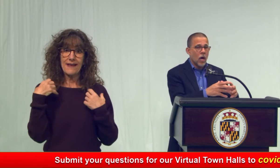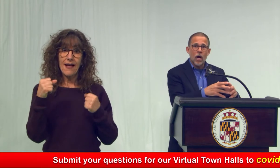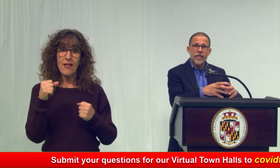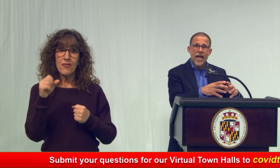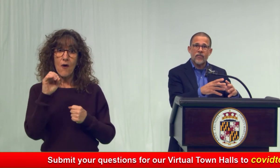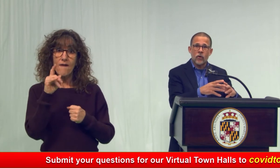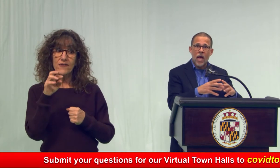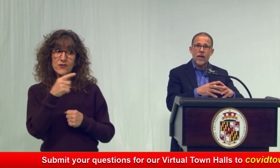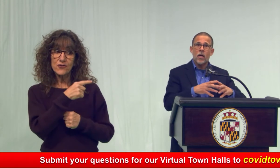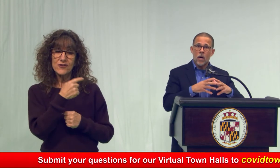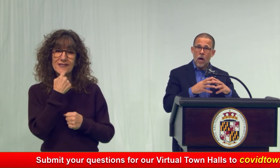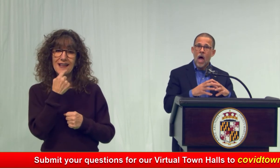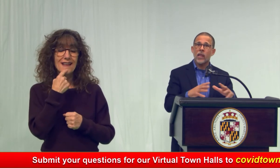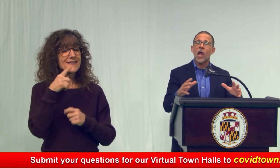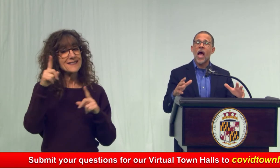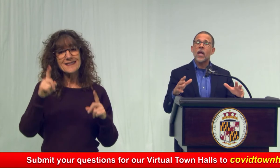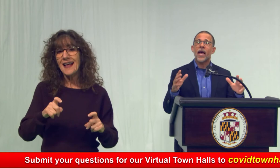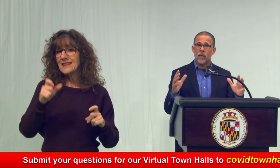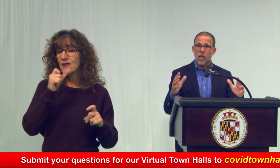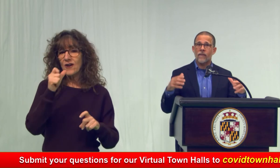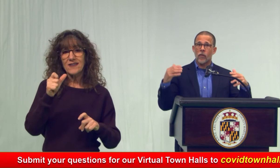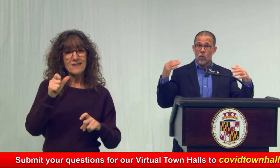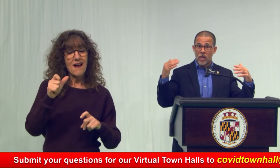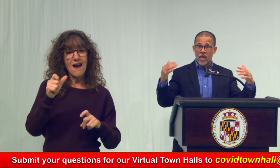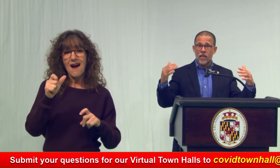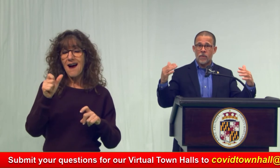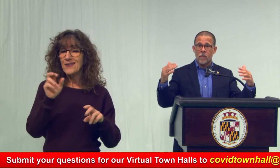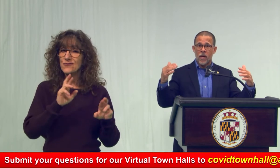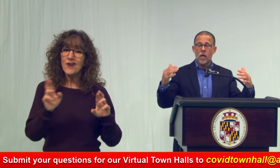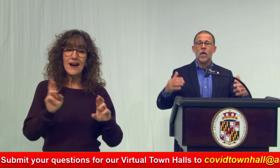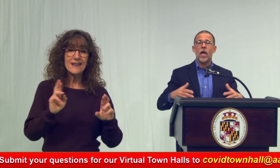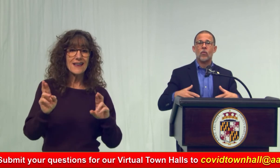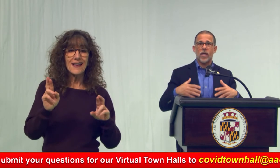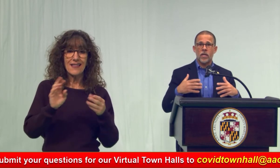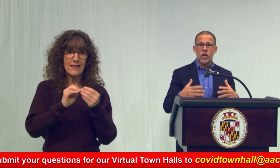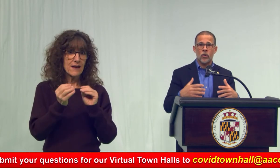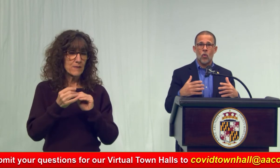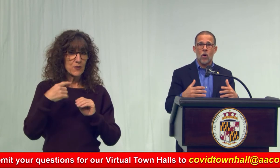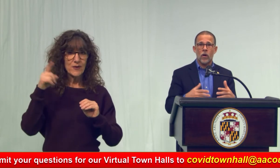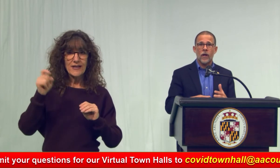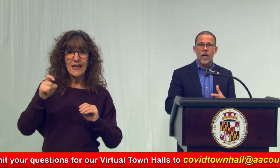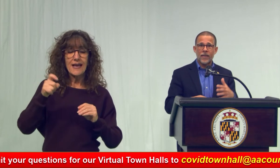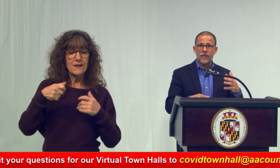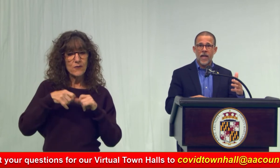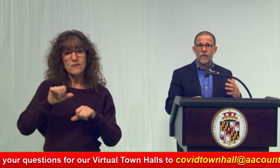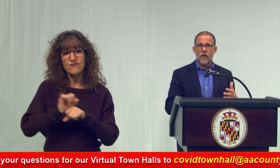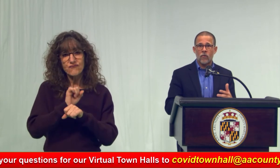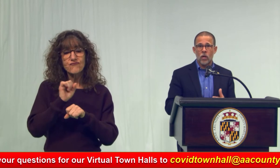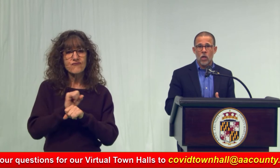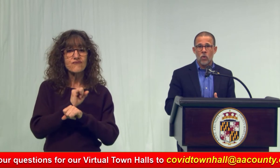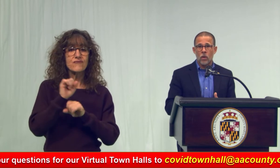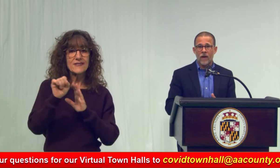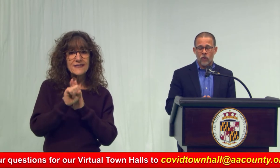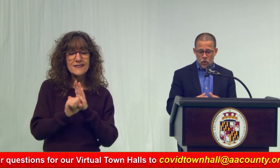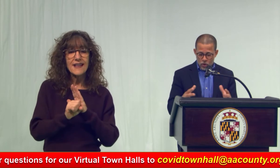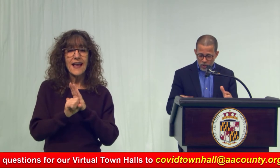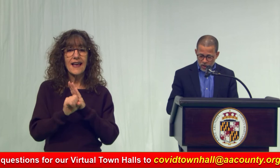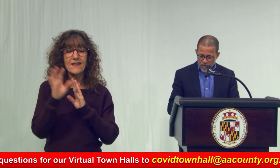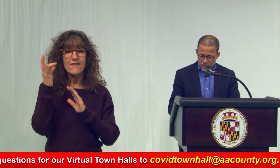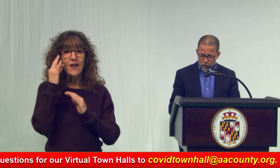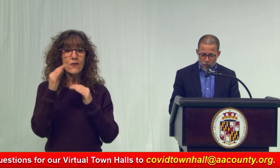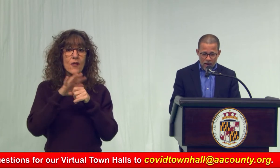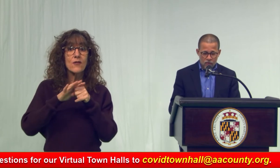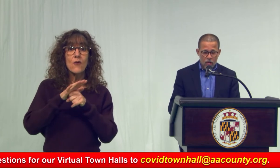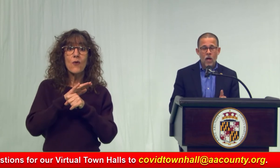mentioned, tests are not online at the level that we need them to be. And we continue to work at the state, federal, and local level to